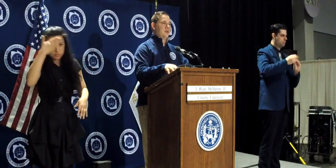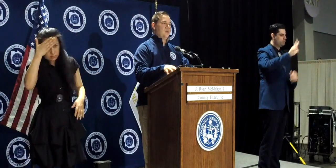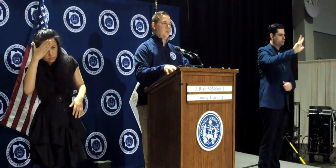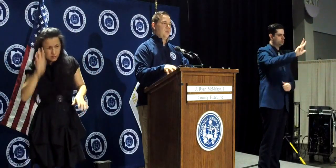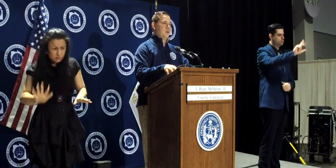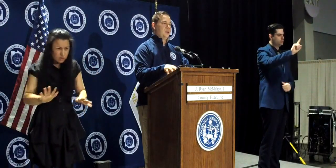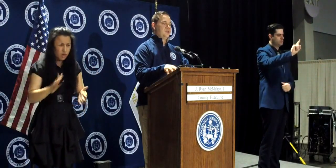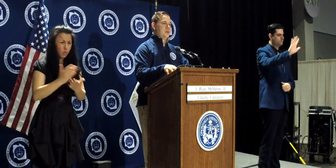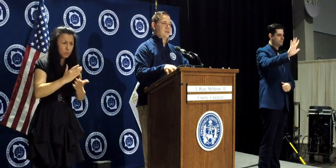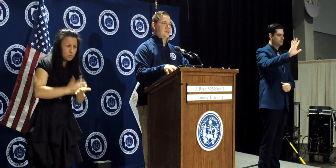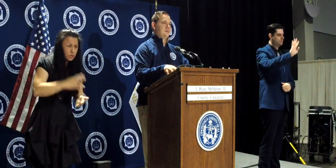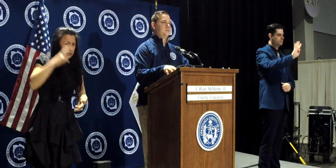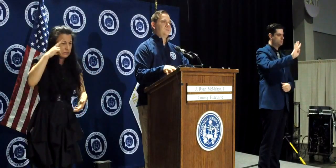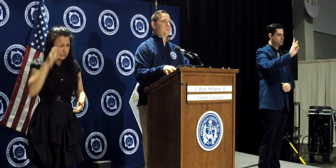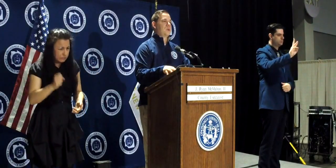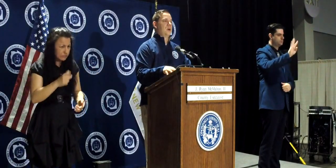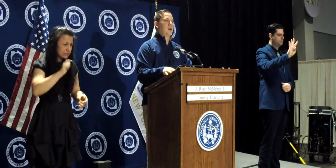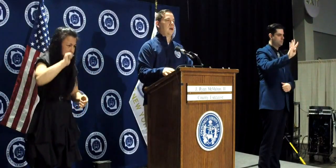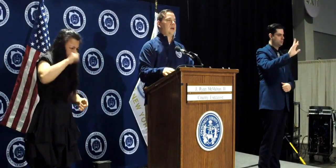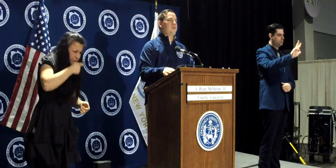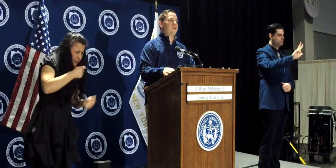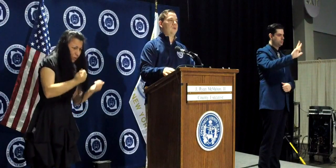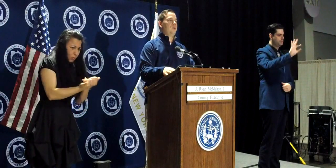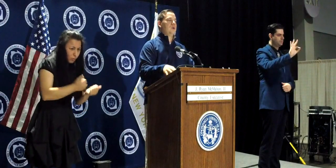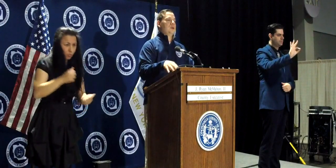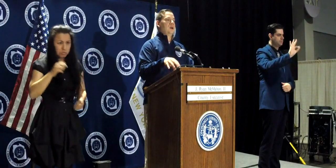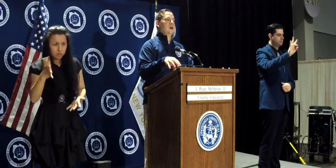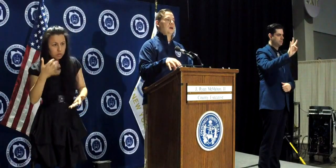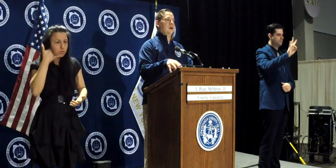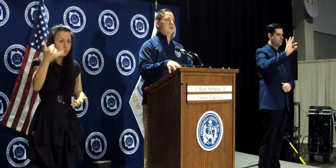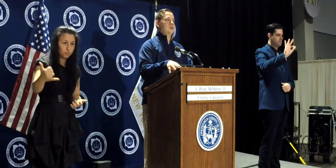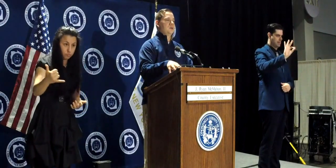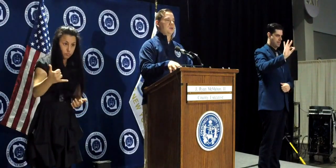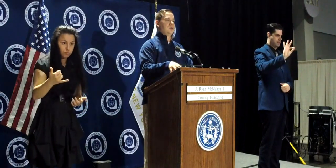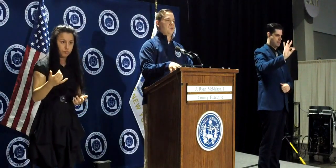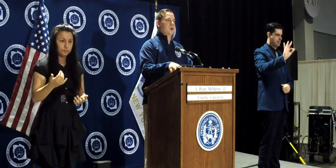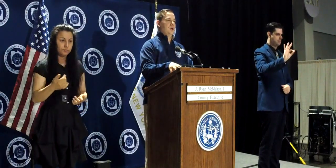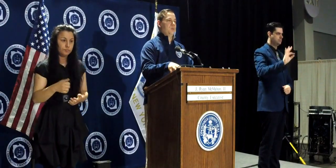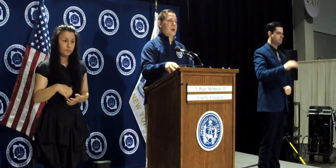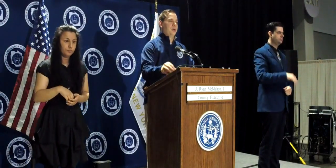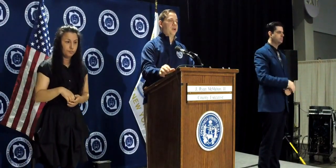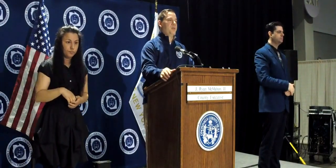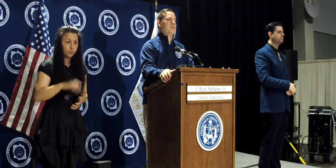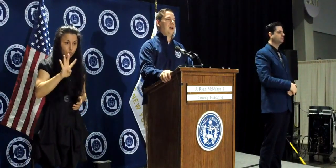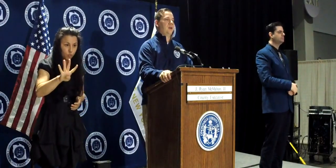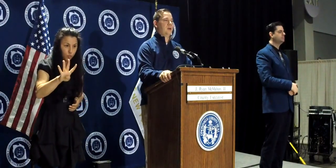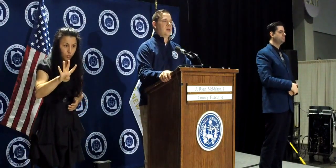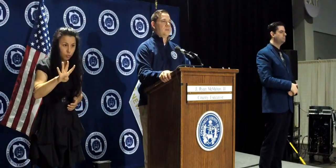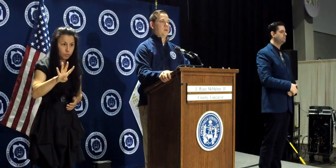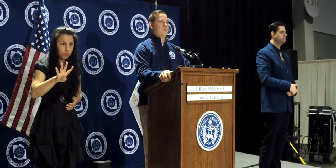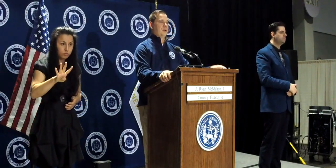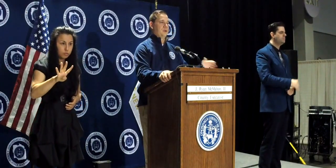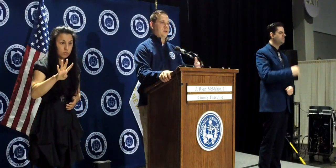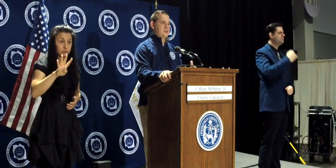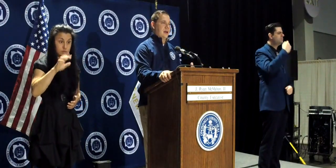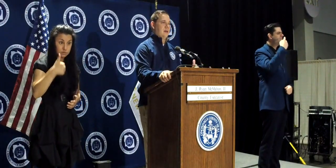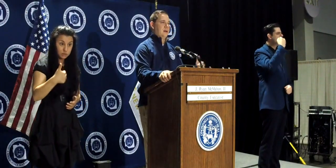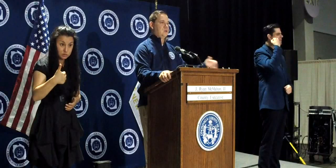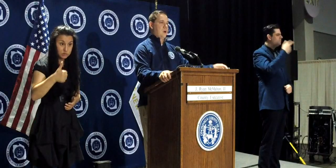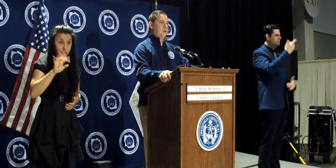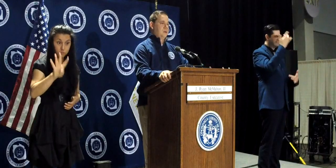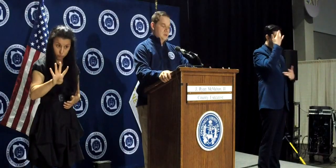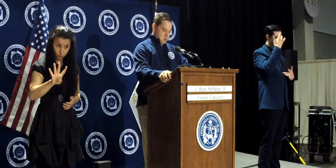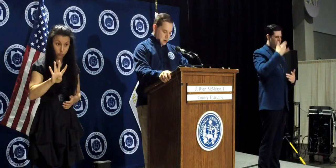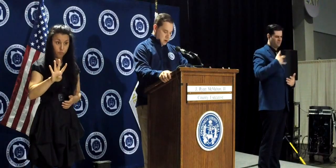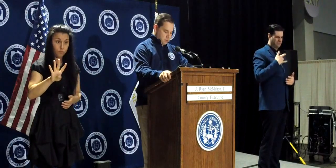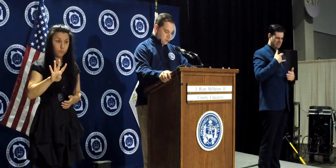screened, we get you tested. If you are in a situation where your primary care provider may refer you to this hotline